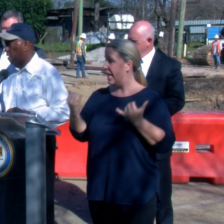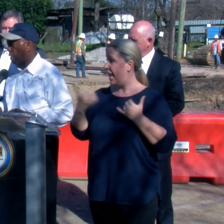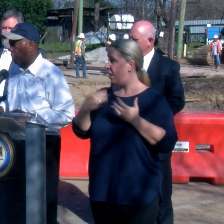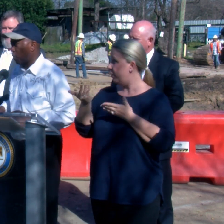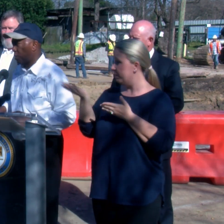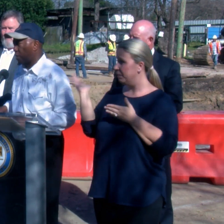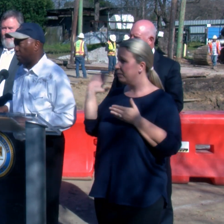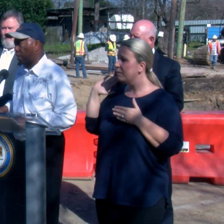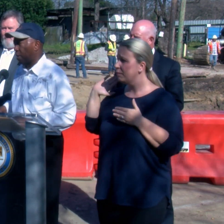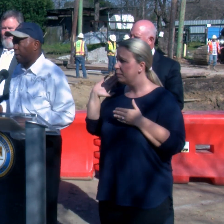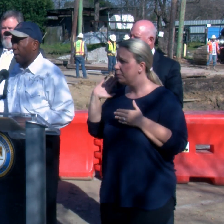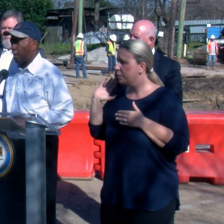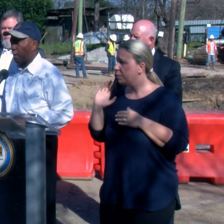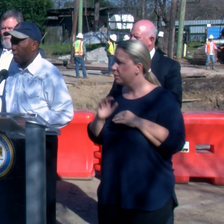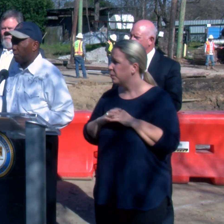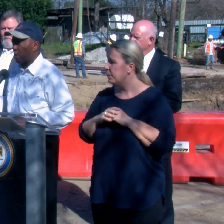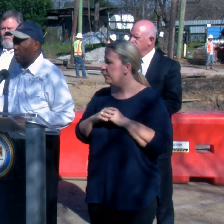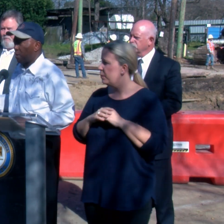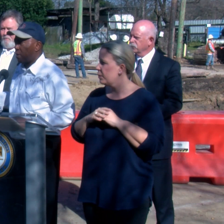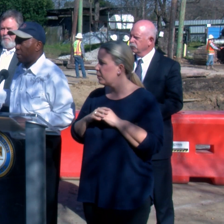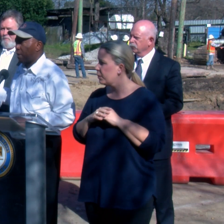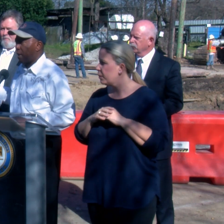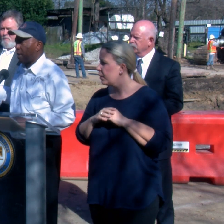today, of course, is